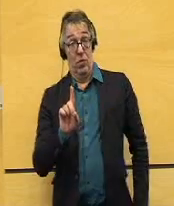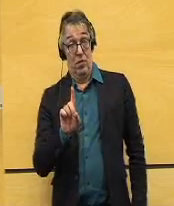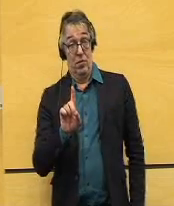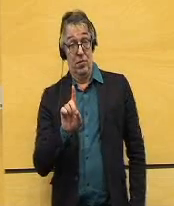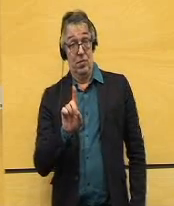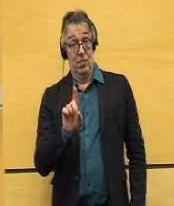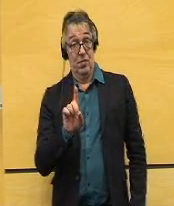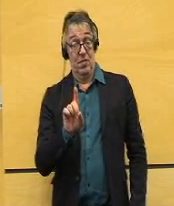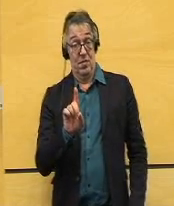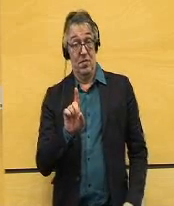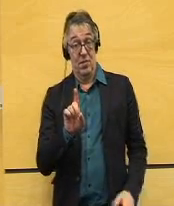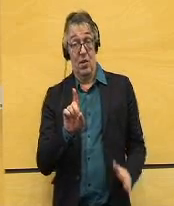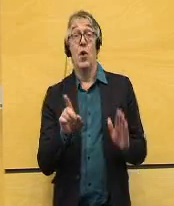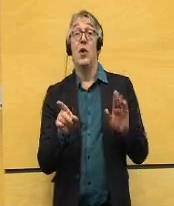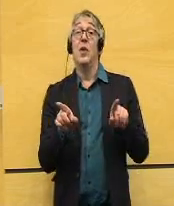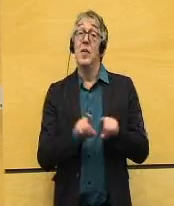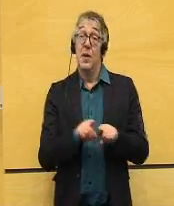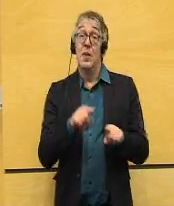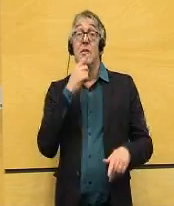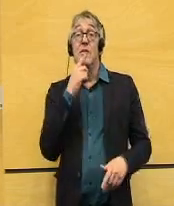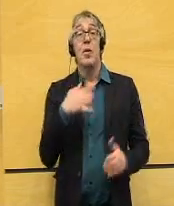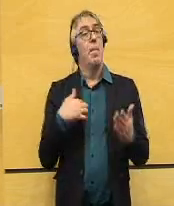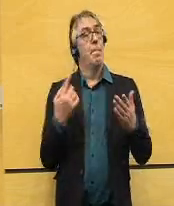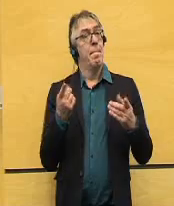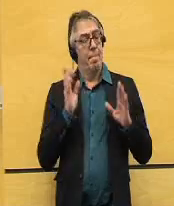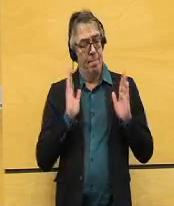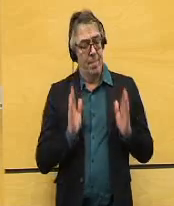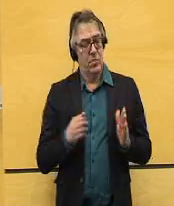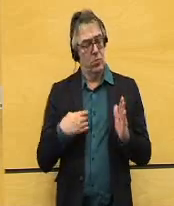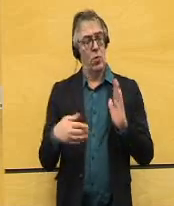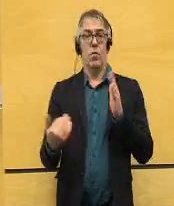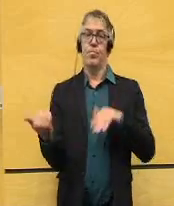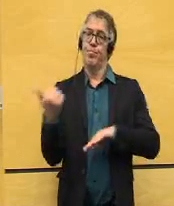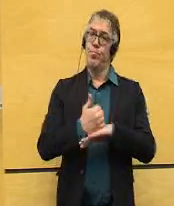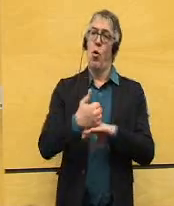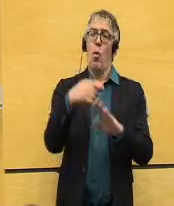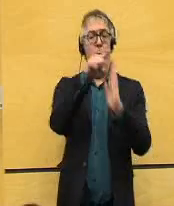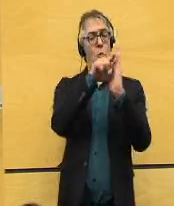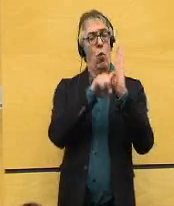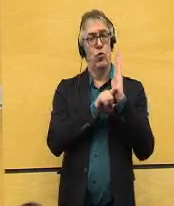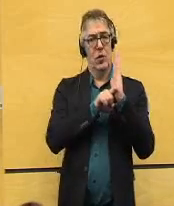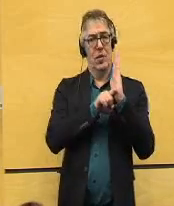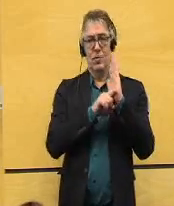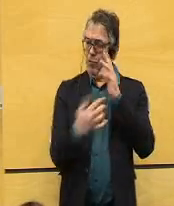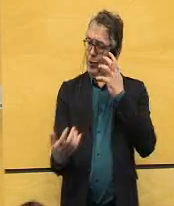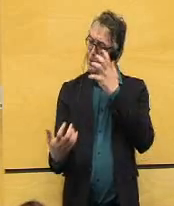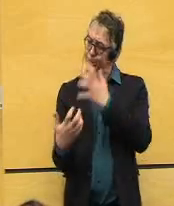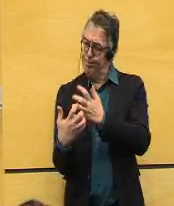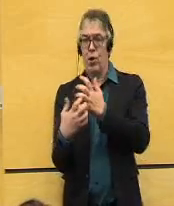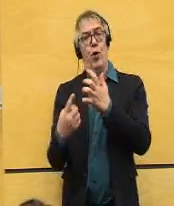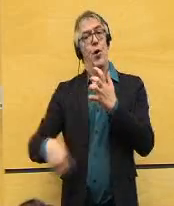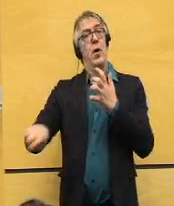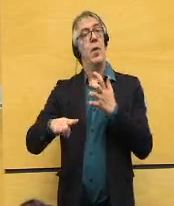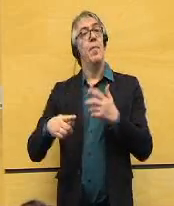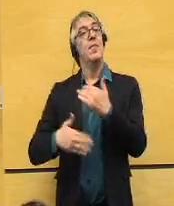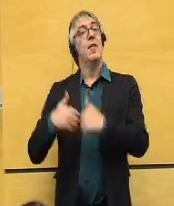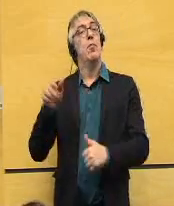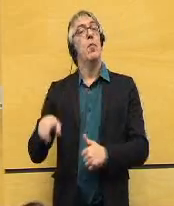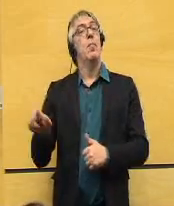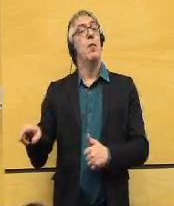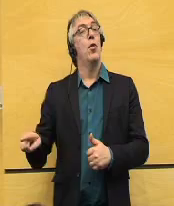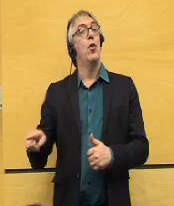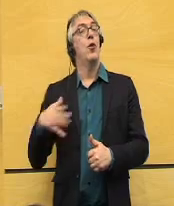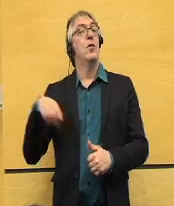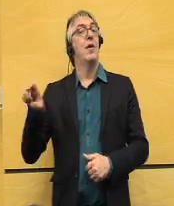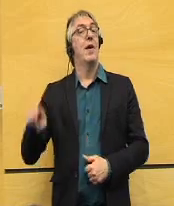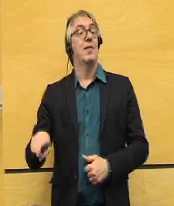also refers to policies to respond to the special needs of persons with disabilities. This is the current state of